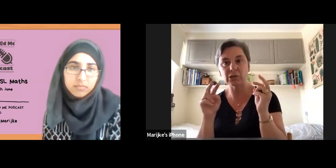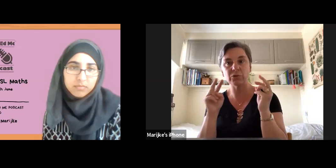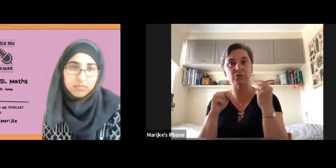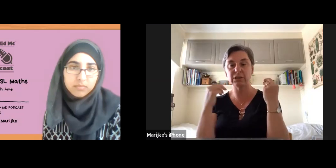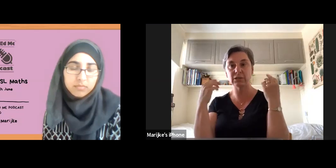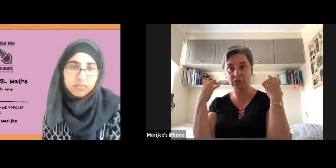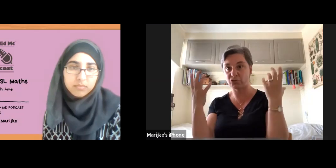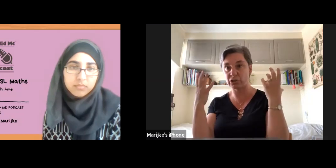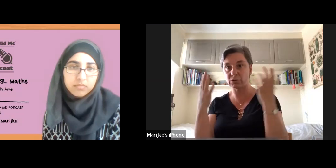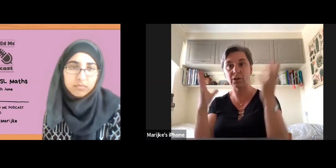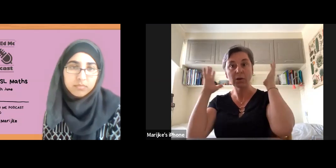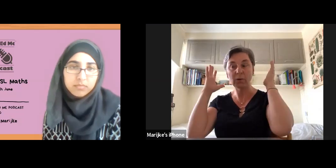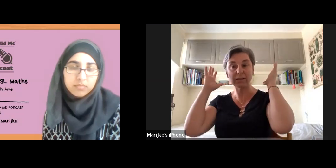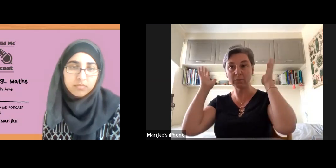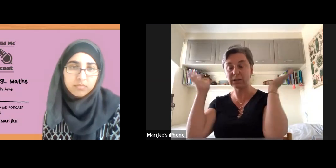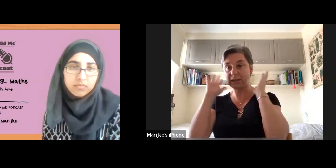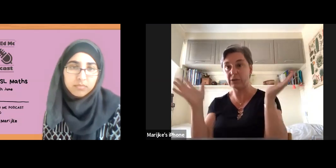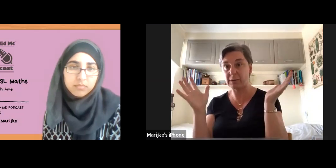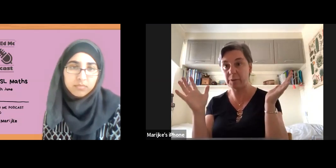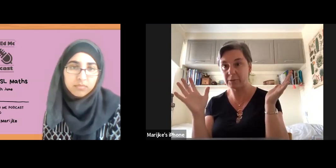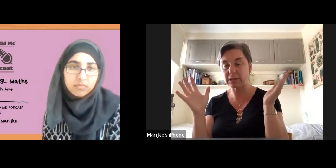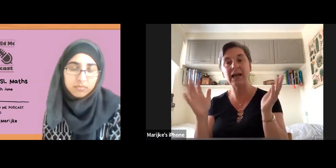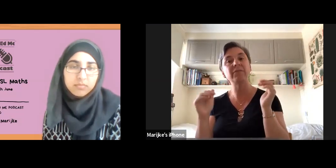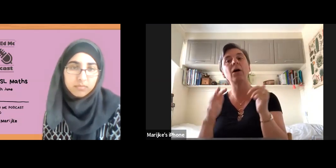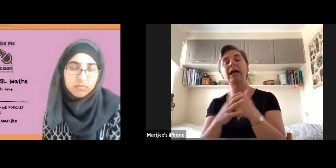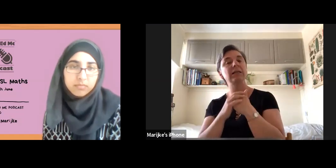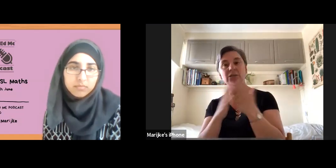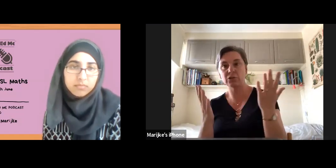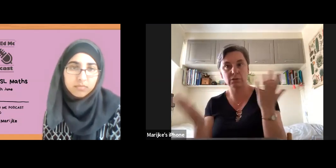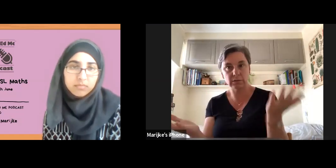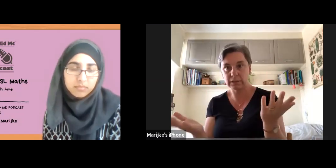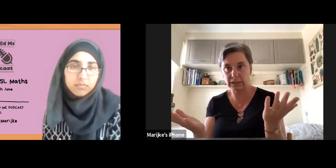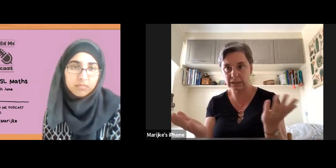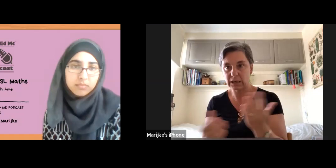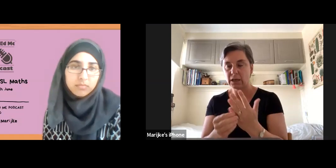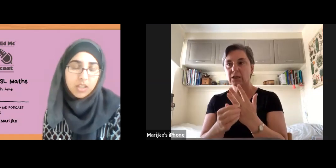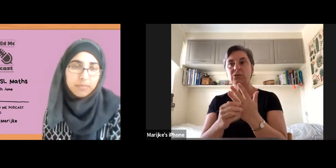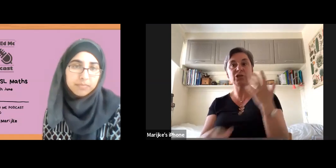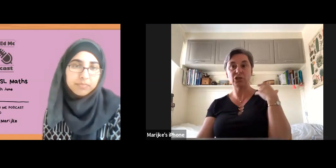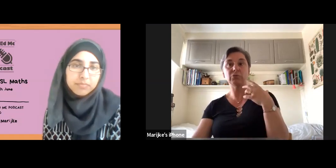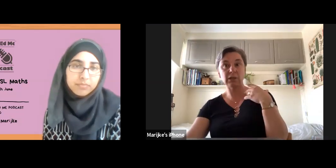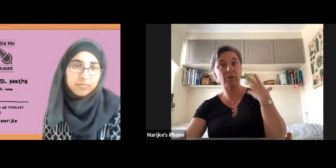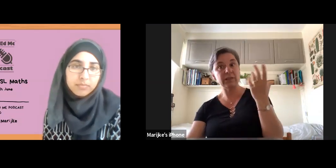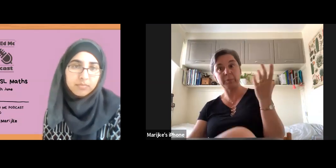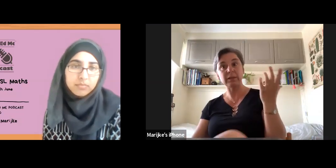children. So these are just children with the hearing impairments. They haven't got any additional needs. So these children have got the